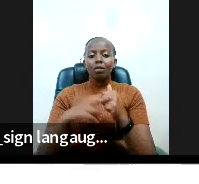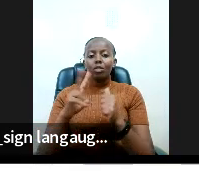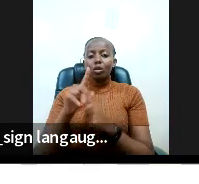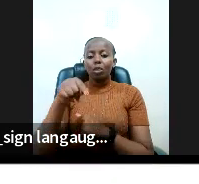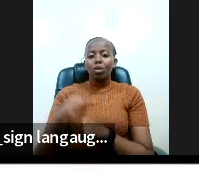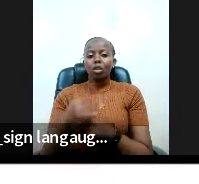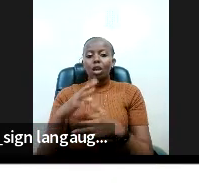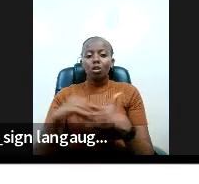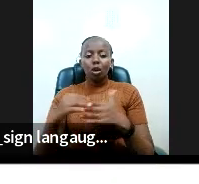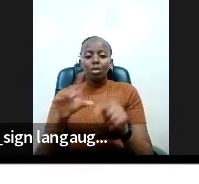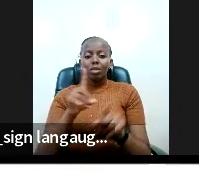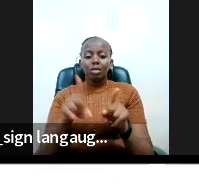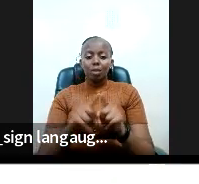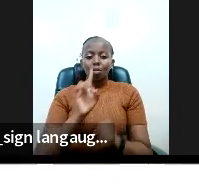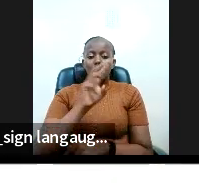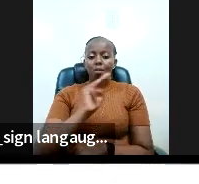$172,000 and